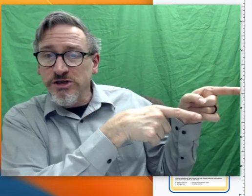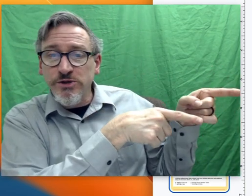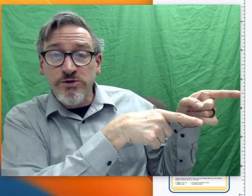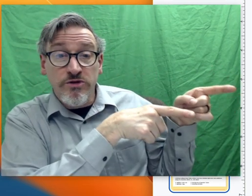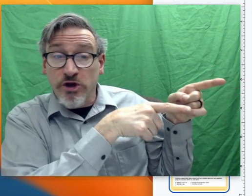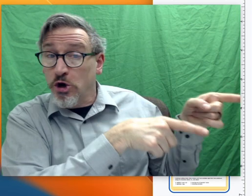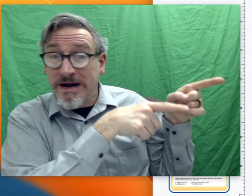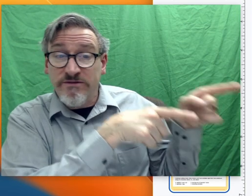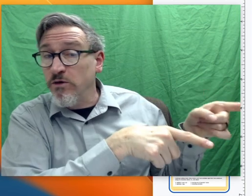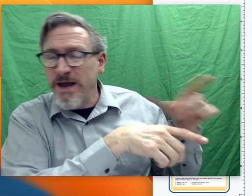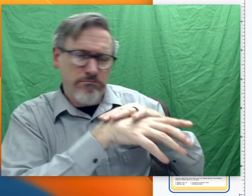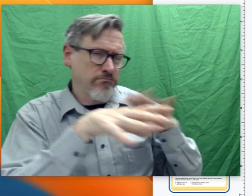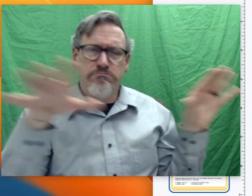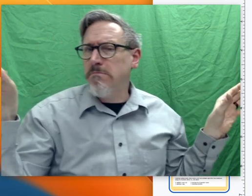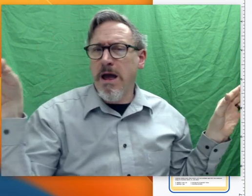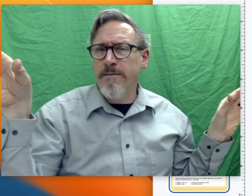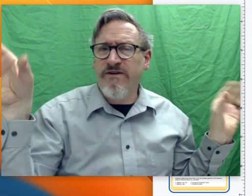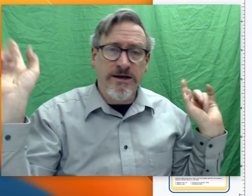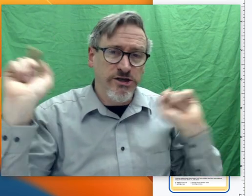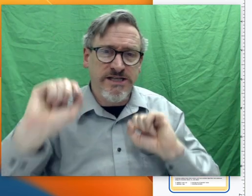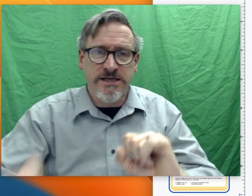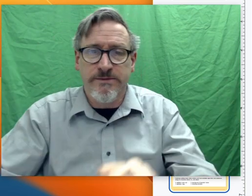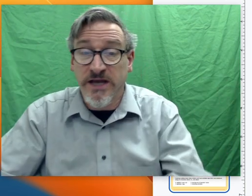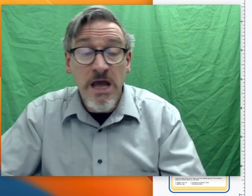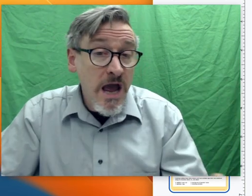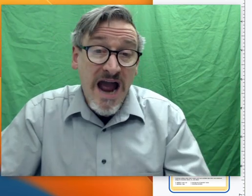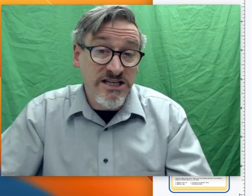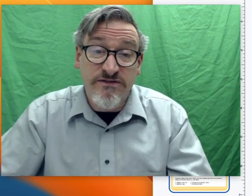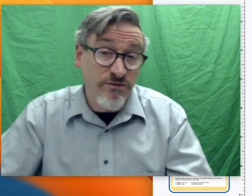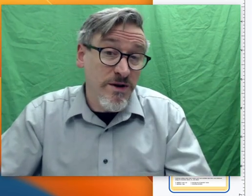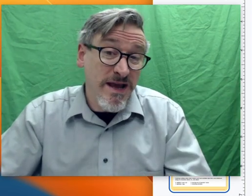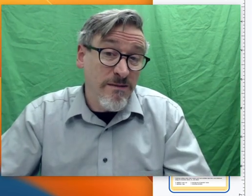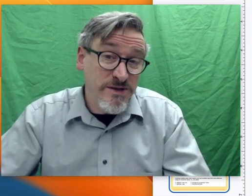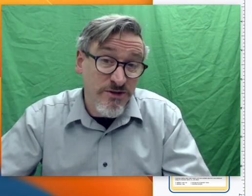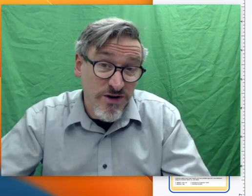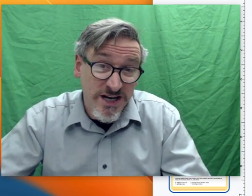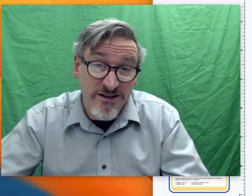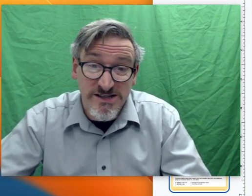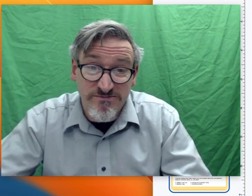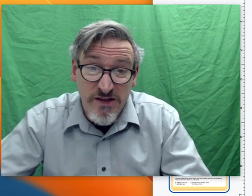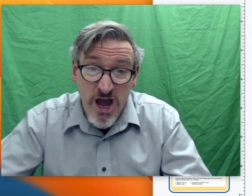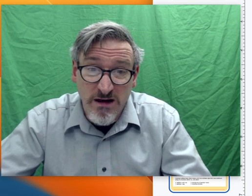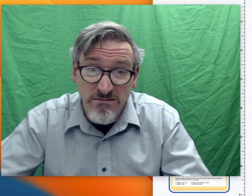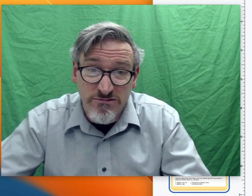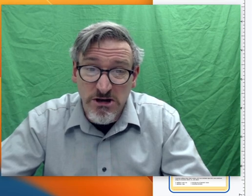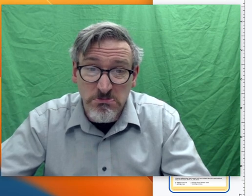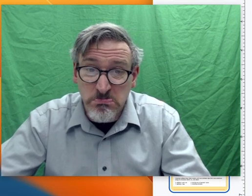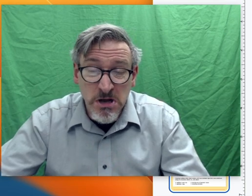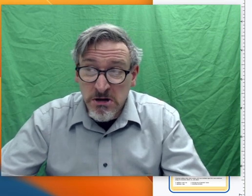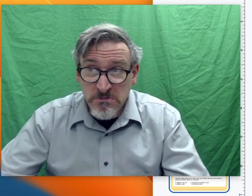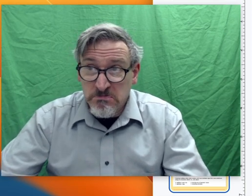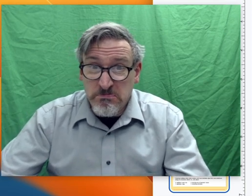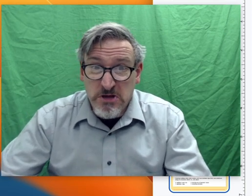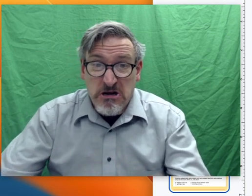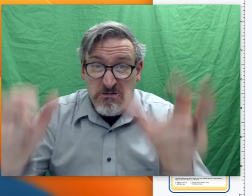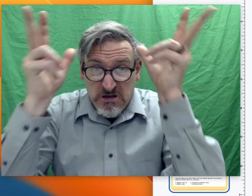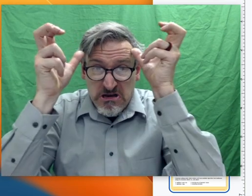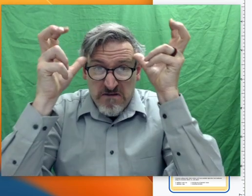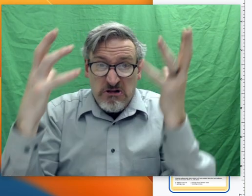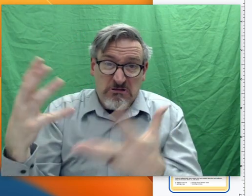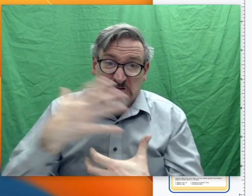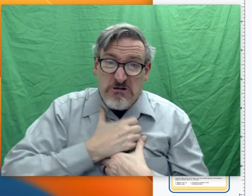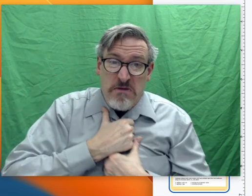as long as you use the correct format, I'm fine. Just sign something. Actually, feel free to make up something ridiculous. And then